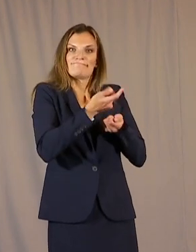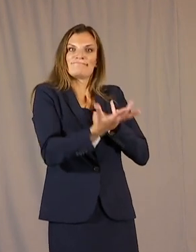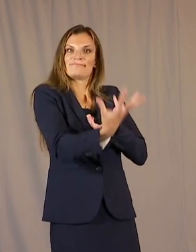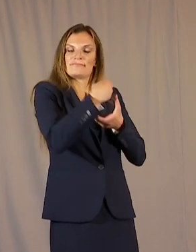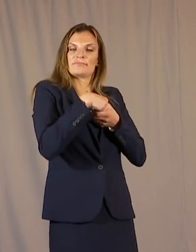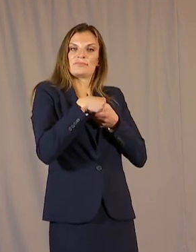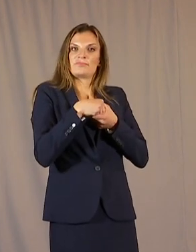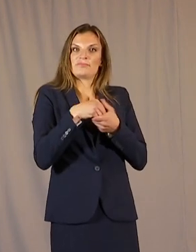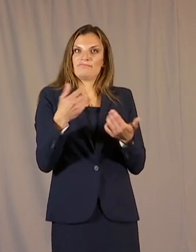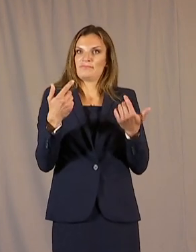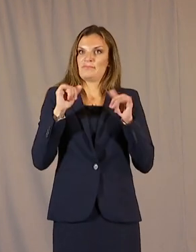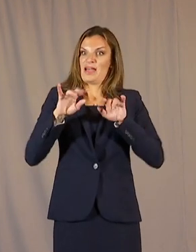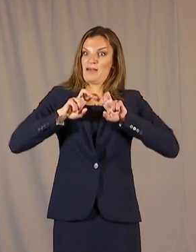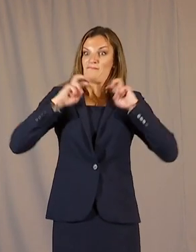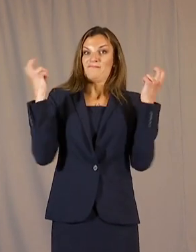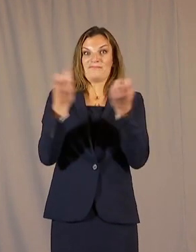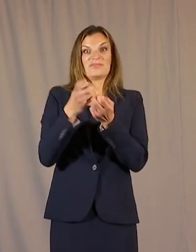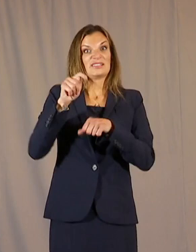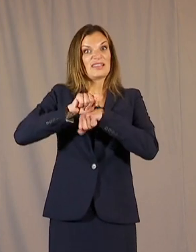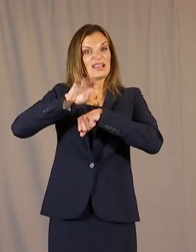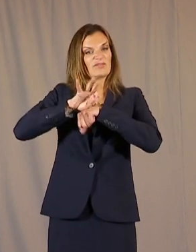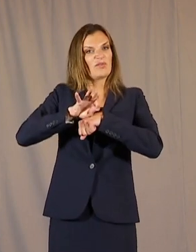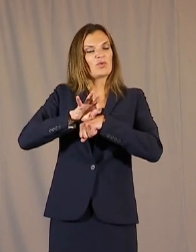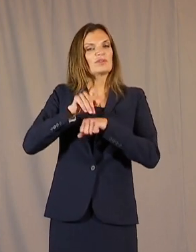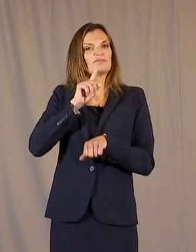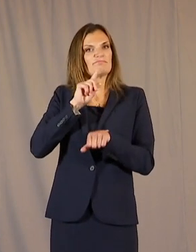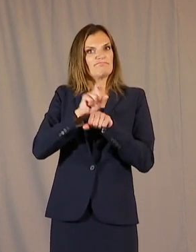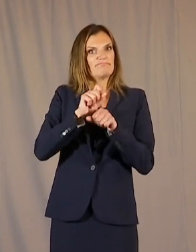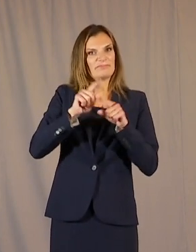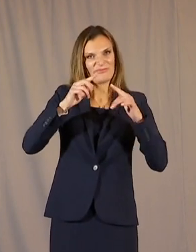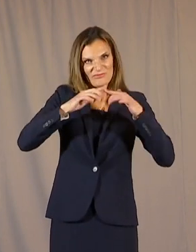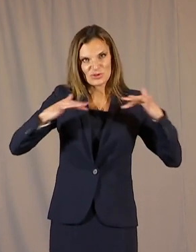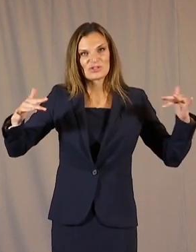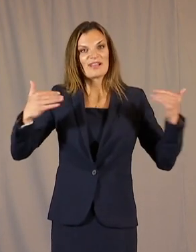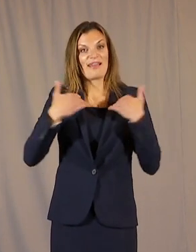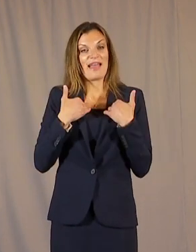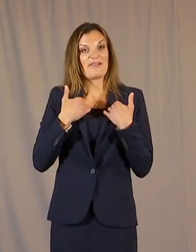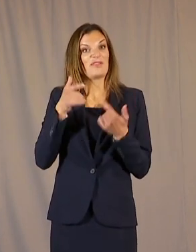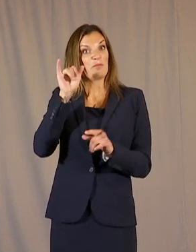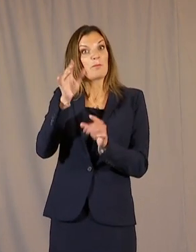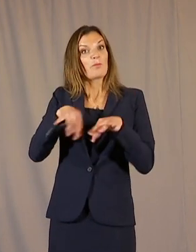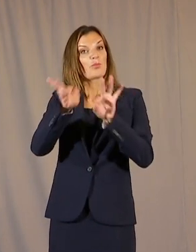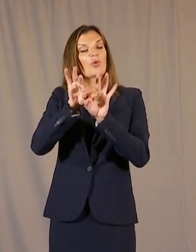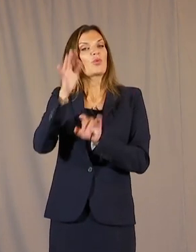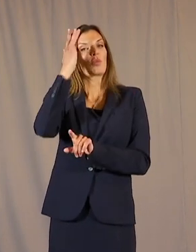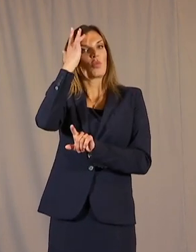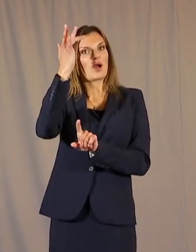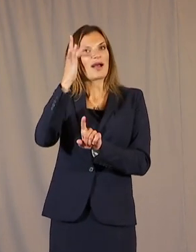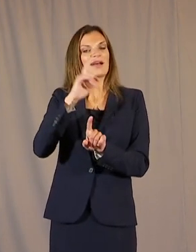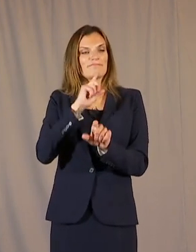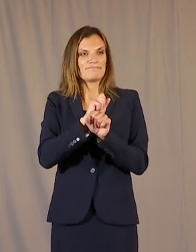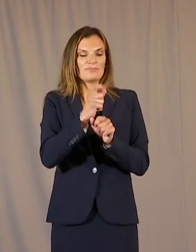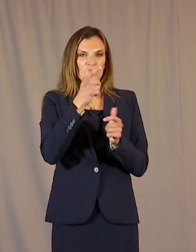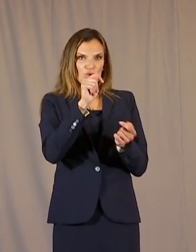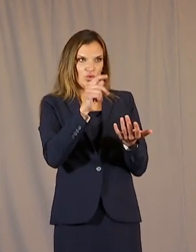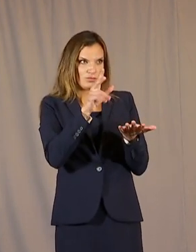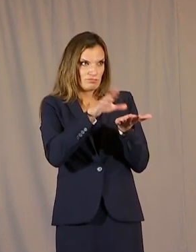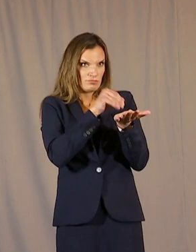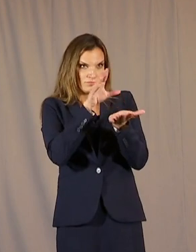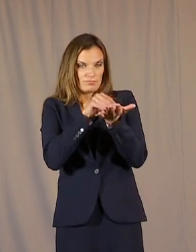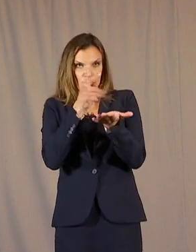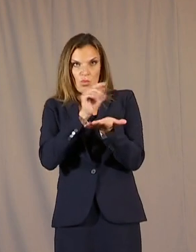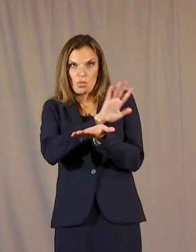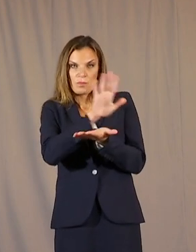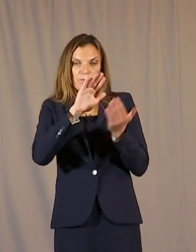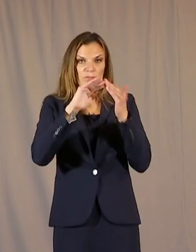the table. And that piece was critical to understanding, you know, how best to deploy